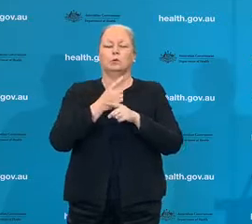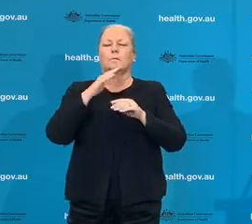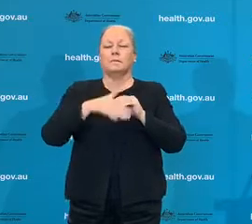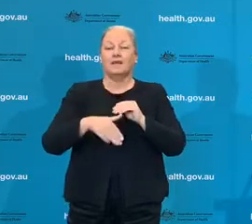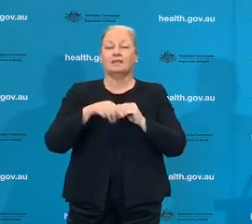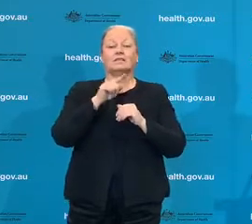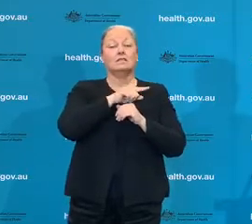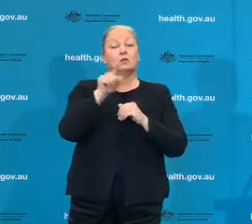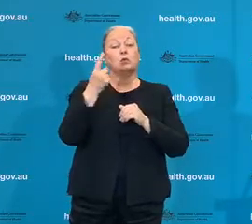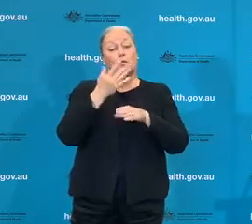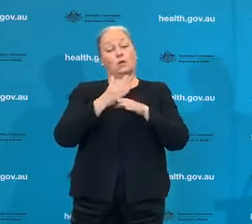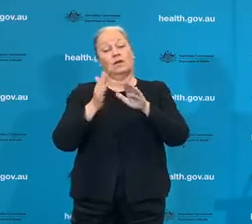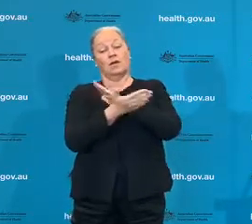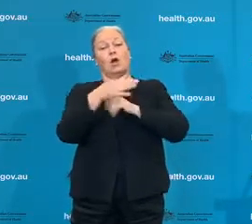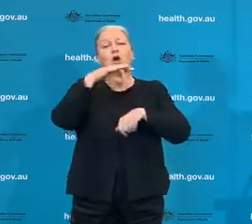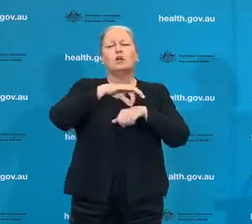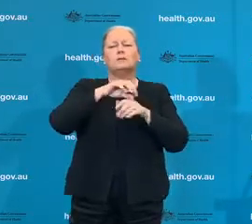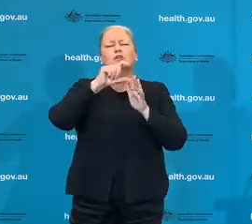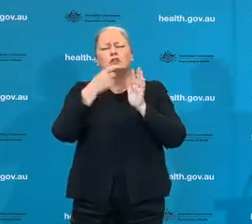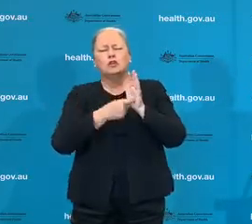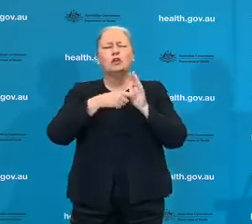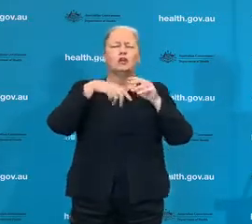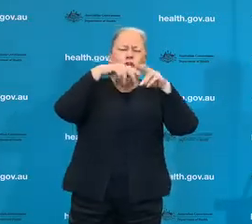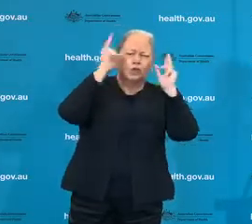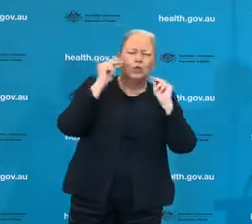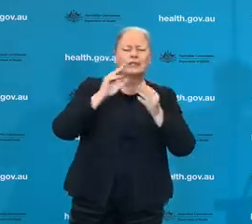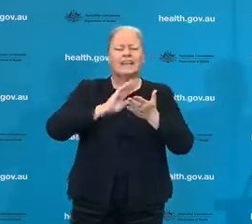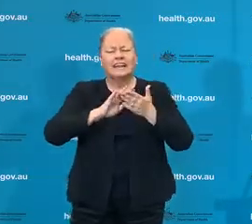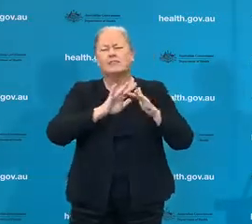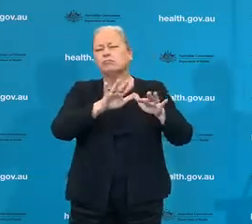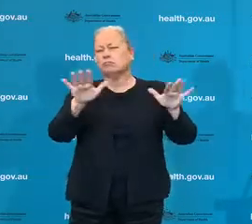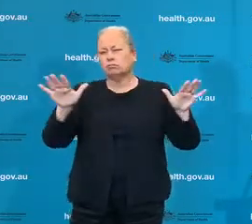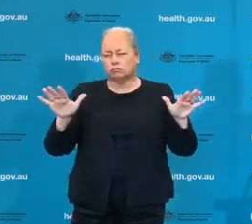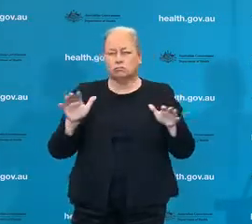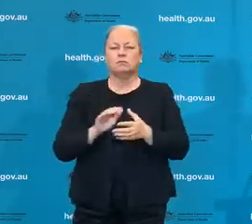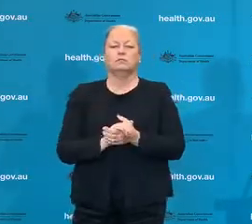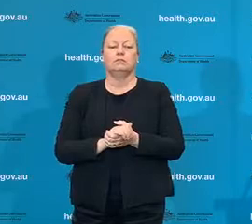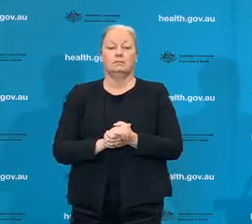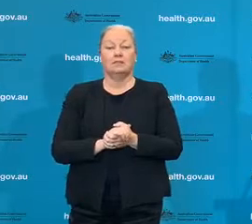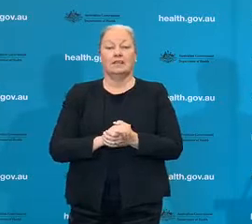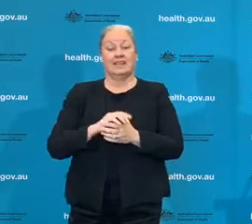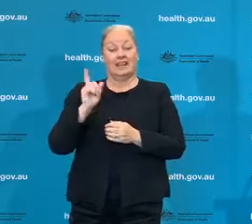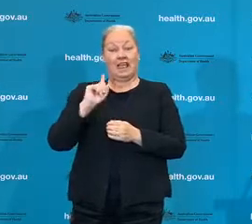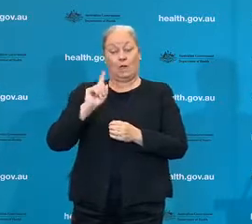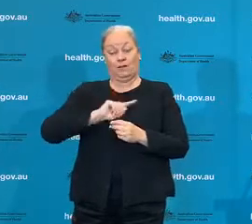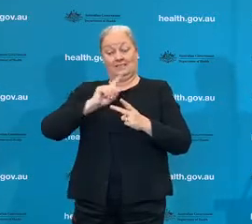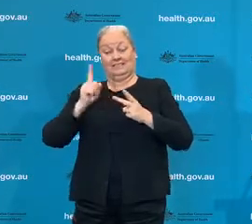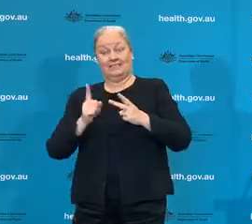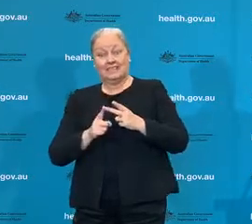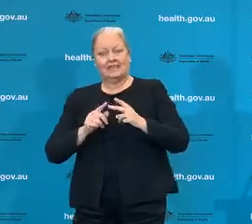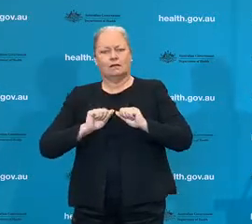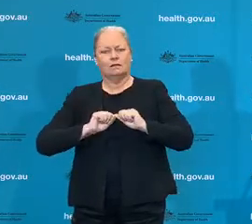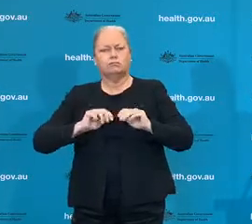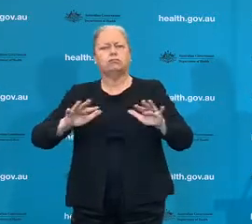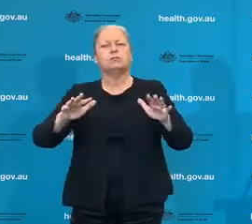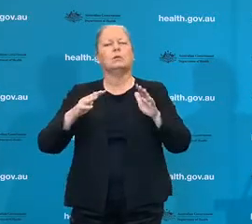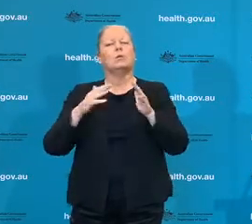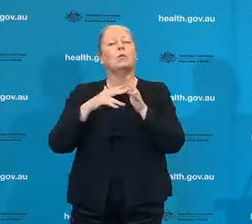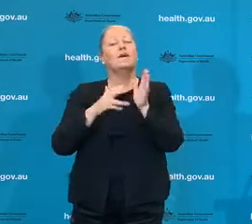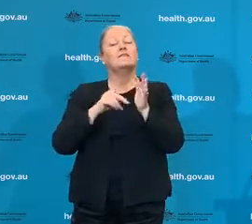infections. Now that we've seen the second wave in Victoria, we've seen a large number of